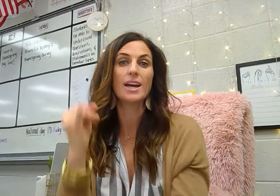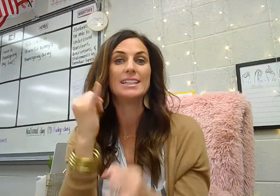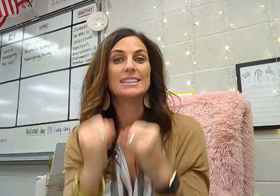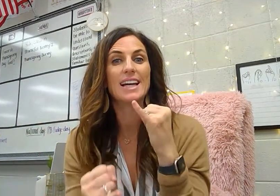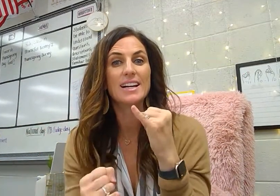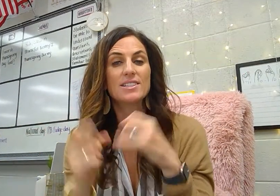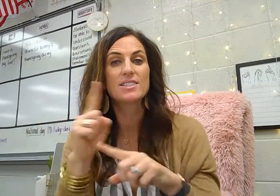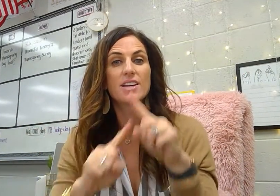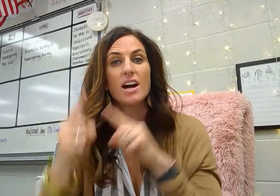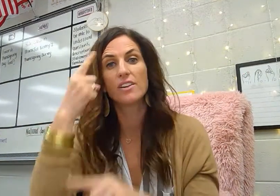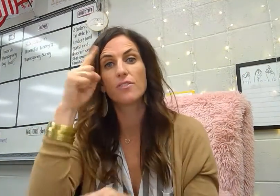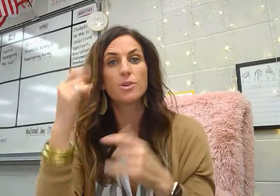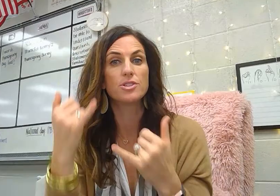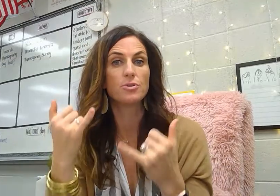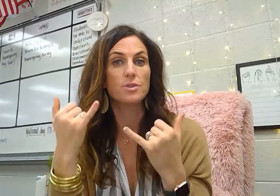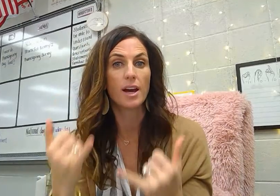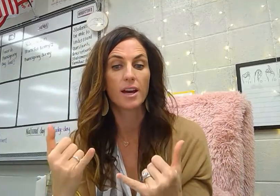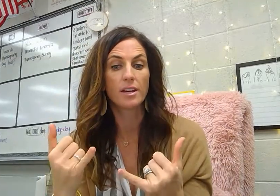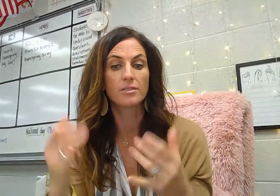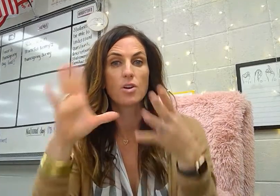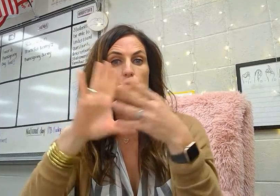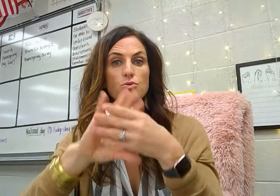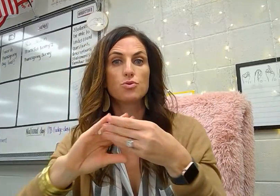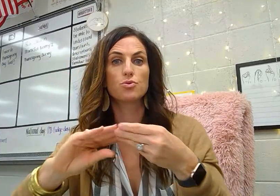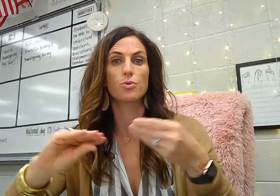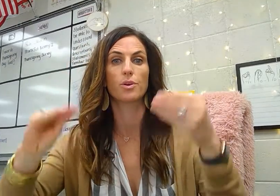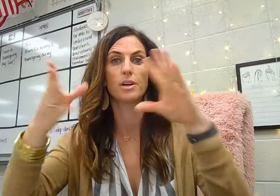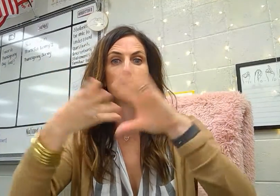And last sign for today, story,